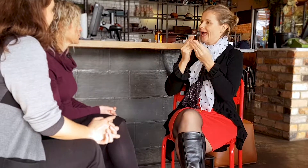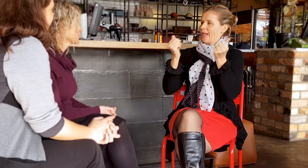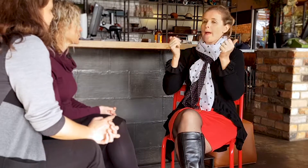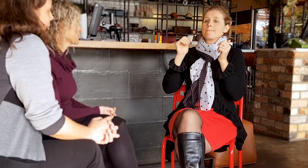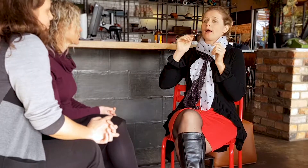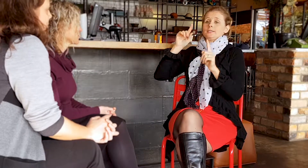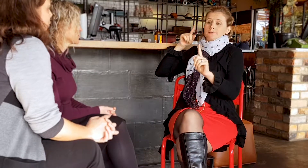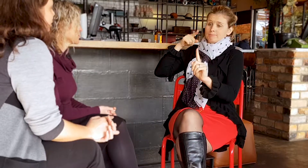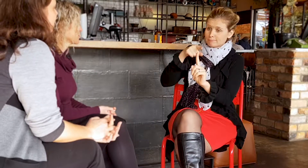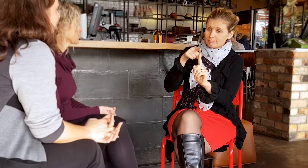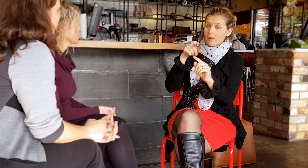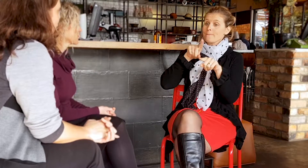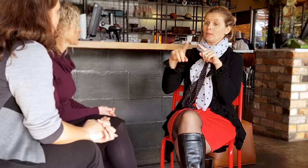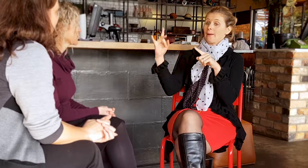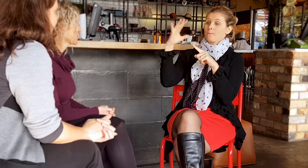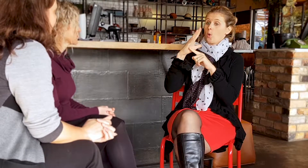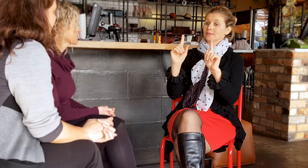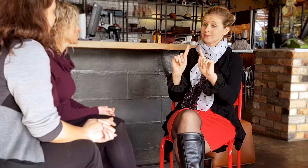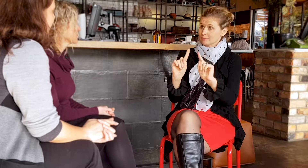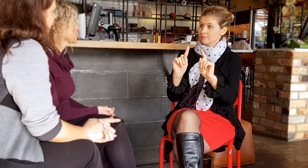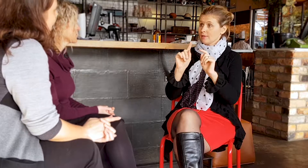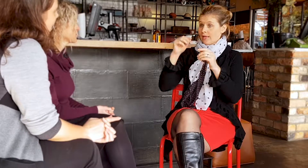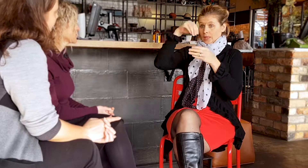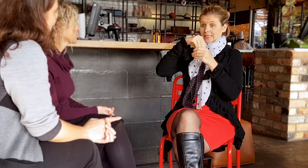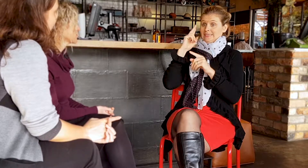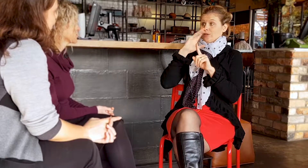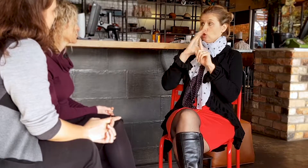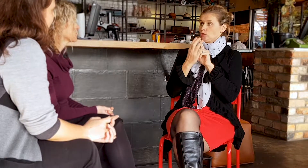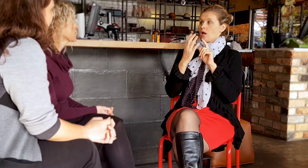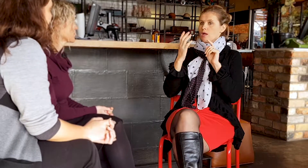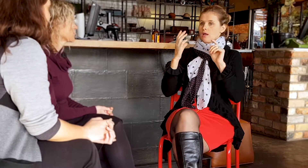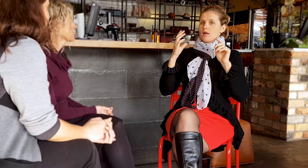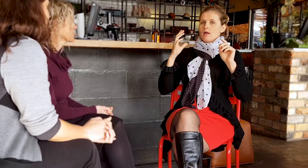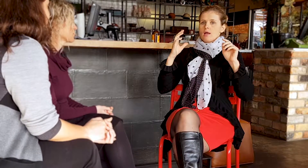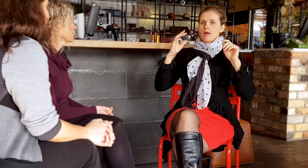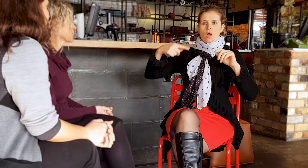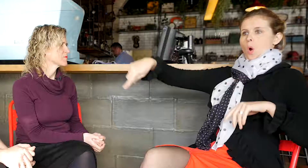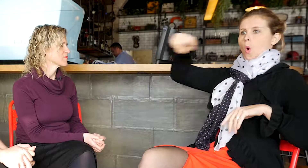It's probably more an invisible culture. I would say that